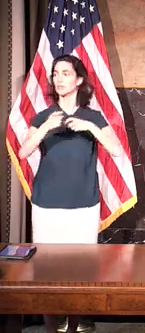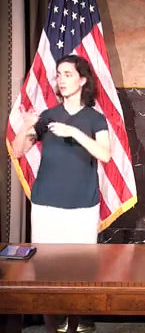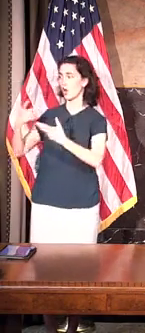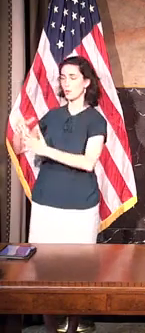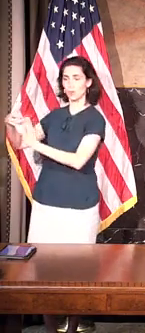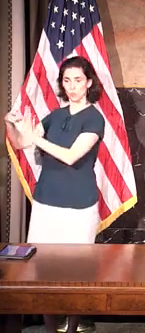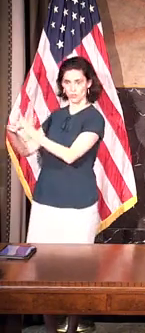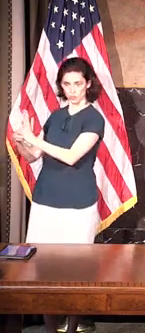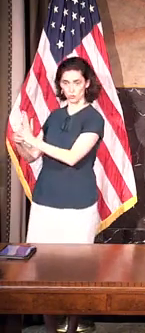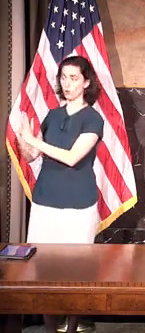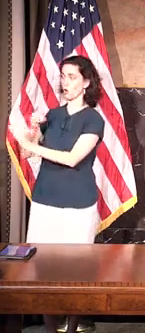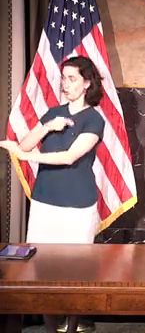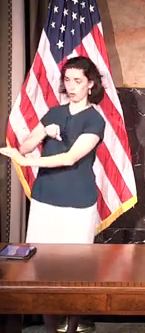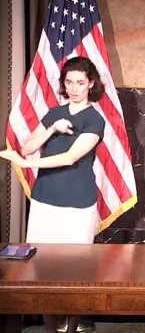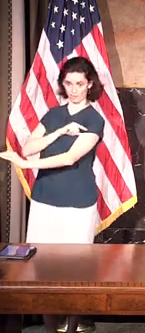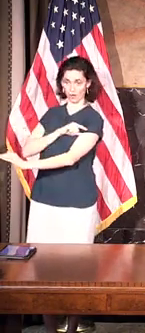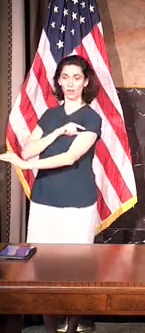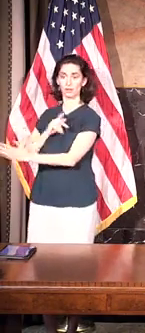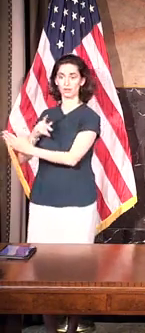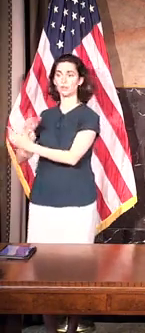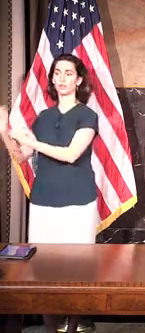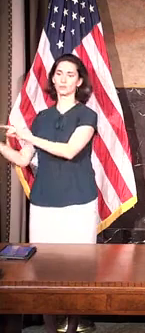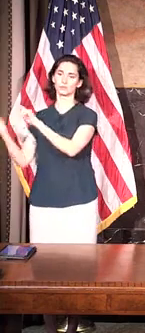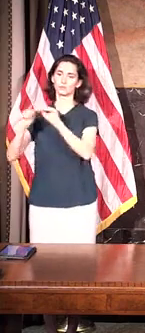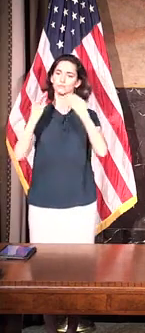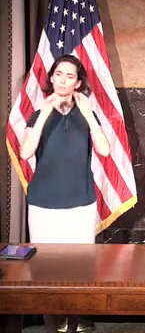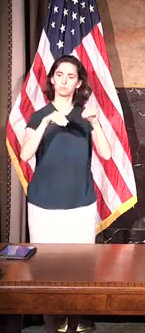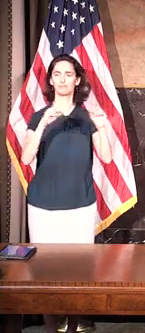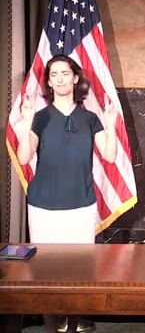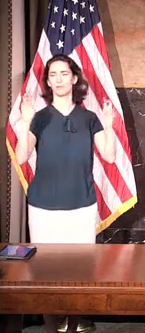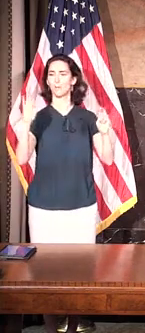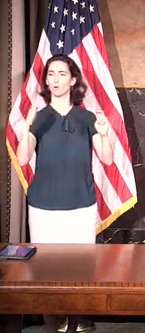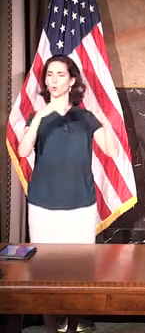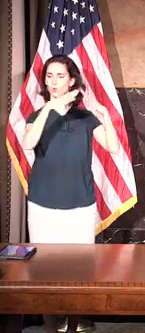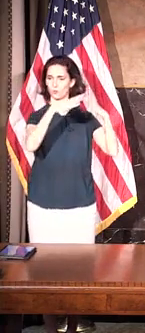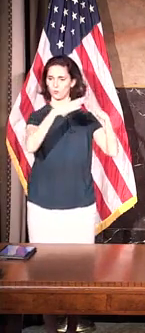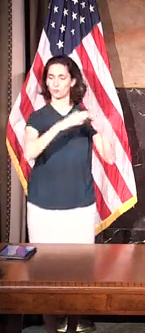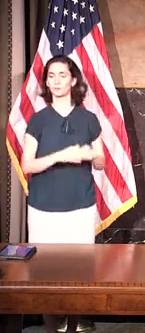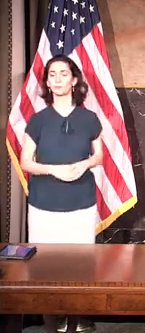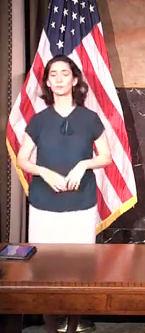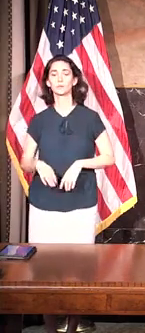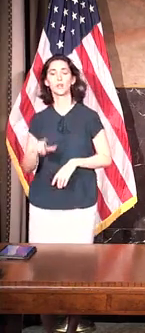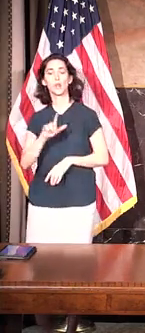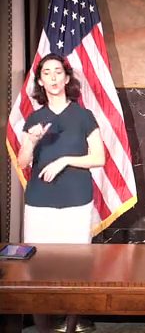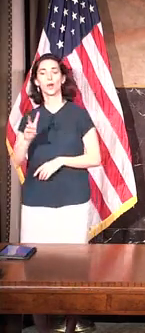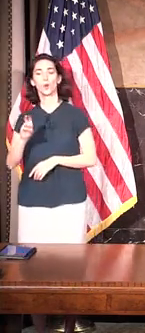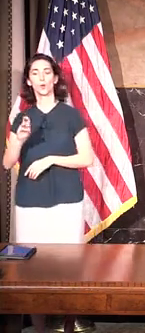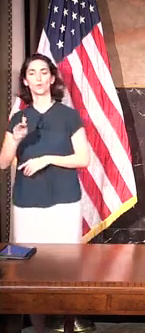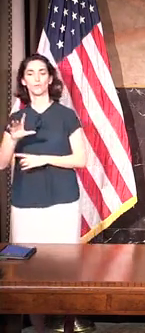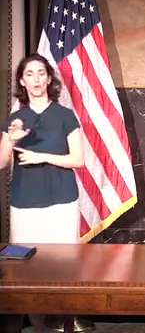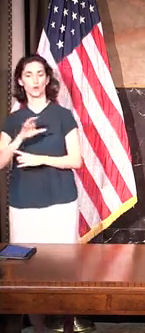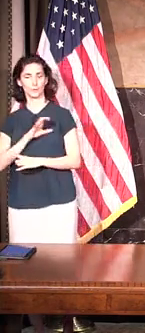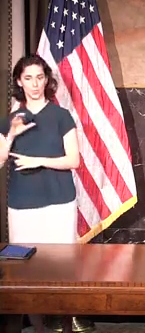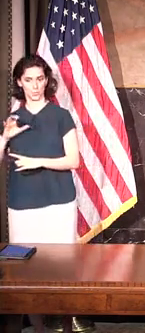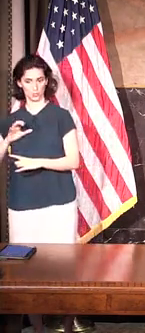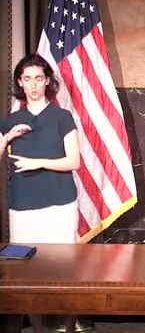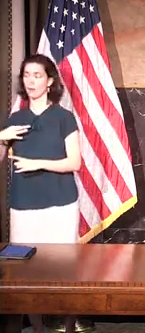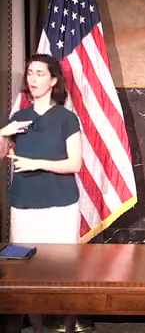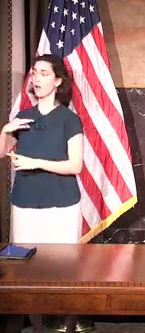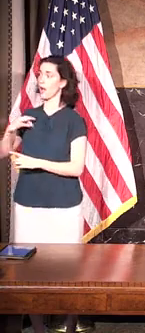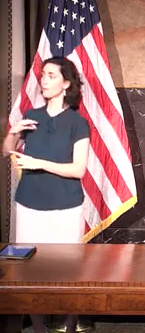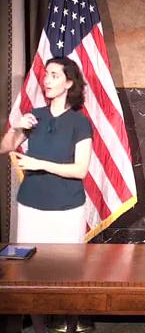that are eligible for the program. The Louisiana Workforce Commission is extending the application period for